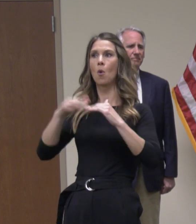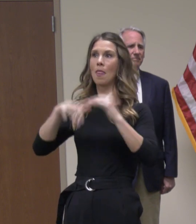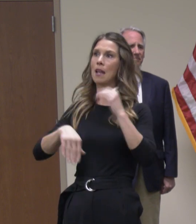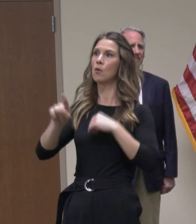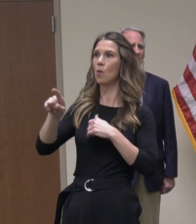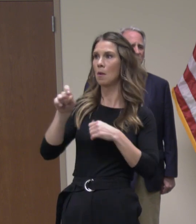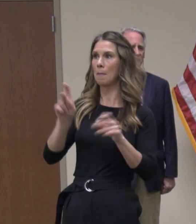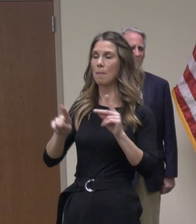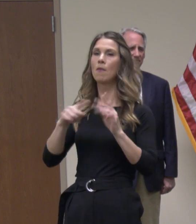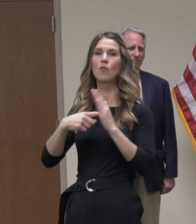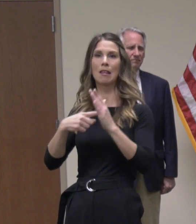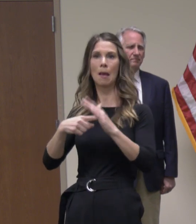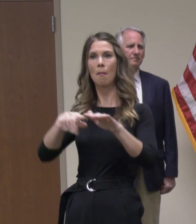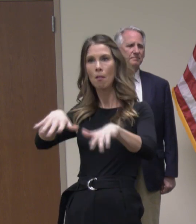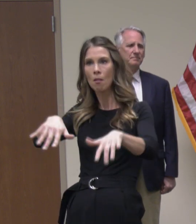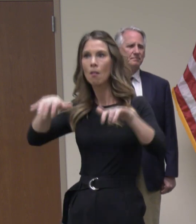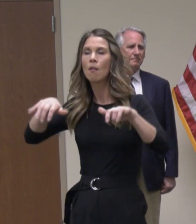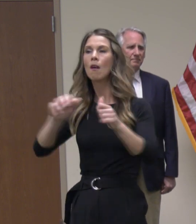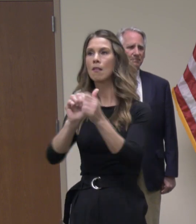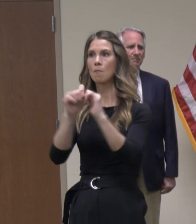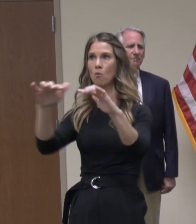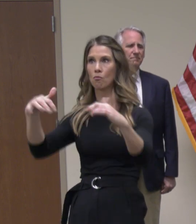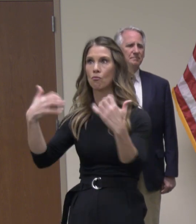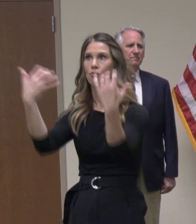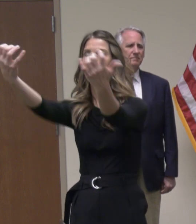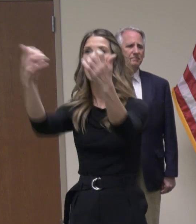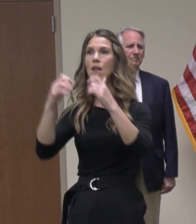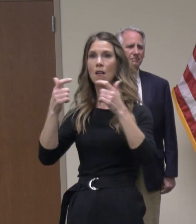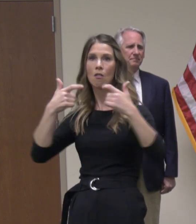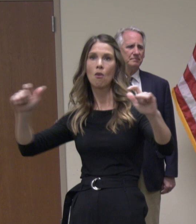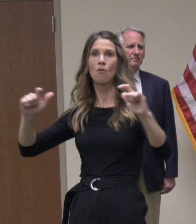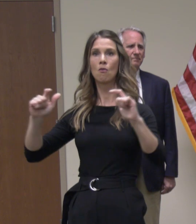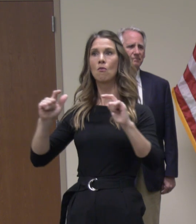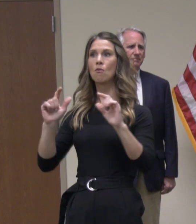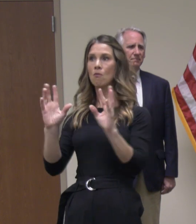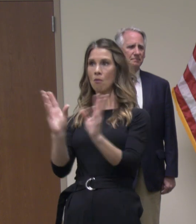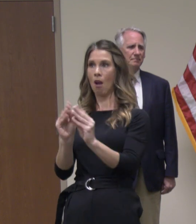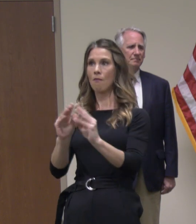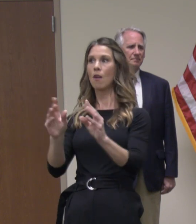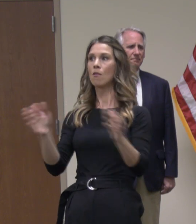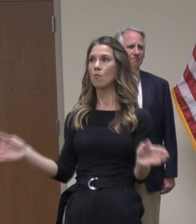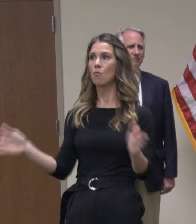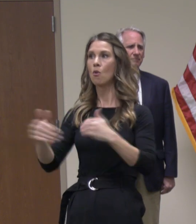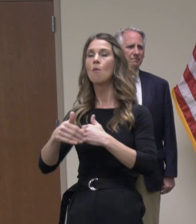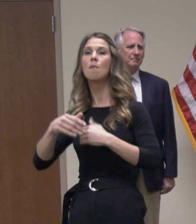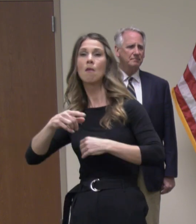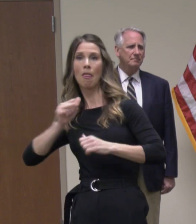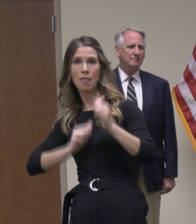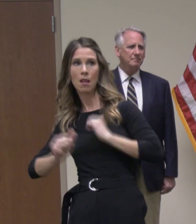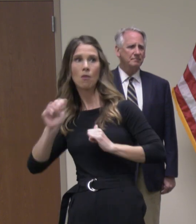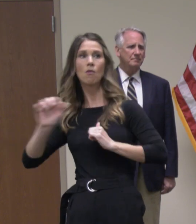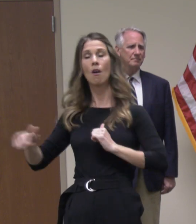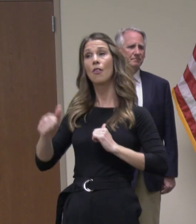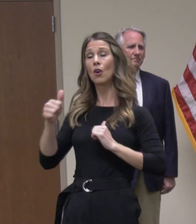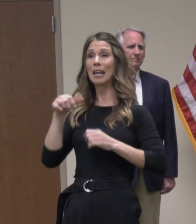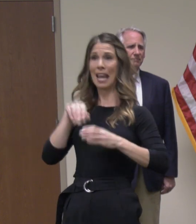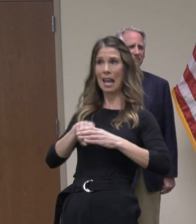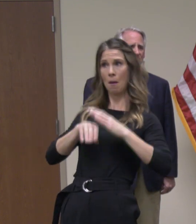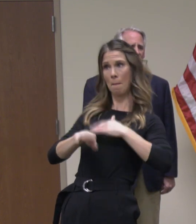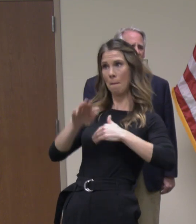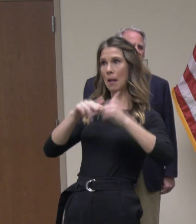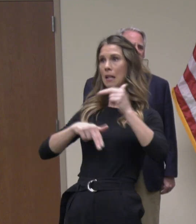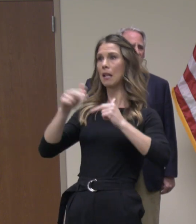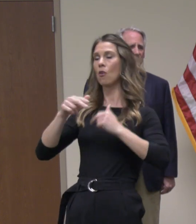auditorium, stadium, arena, large conference room, meeting hall, theater, or other confined indoor or outdoor space,